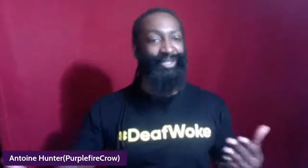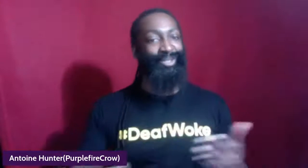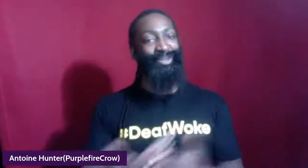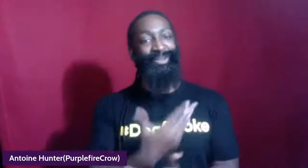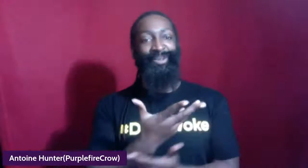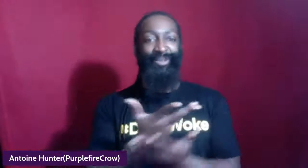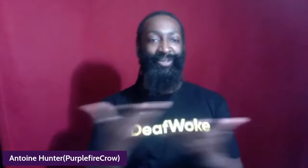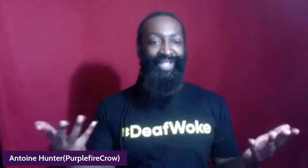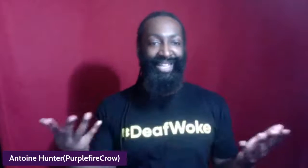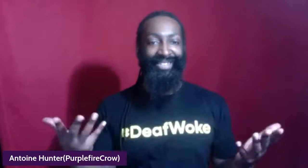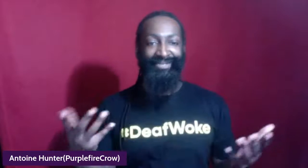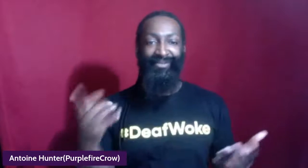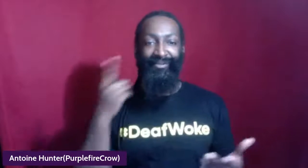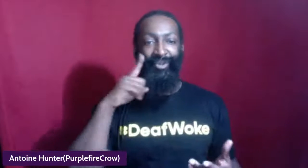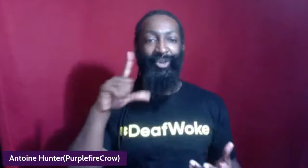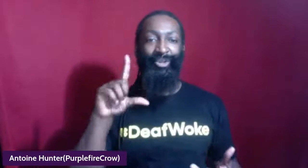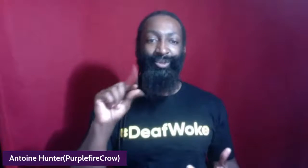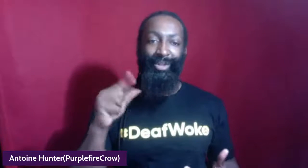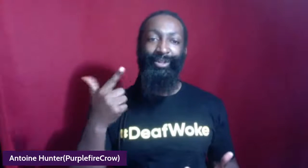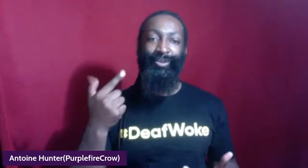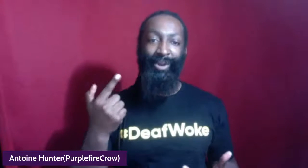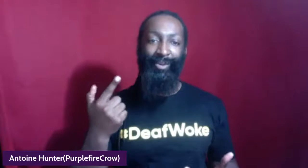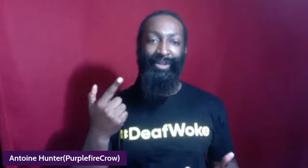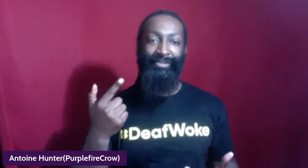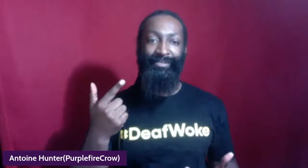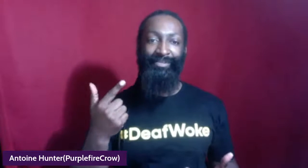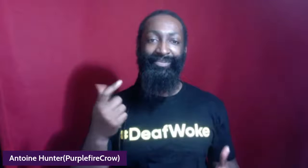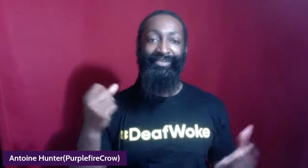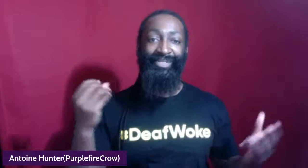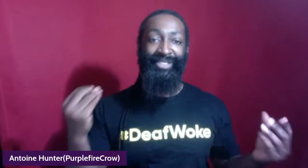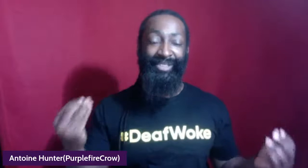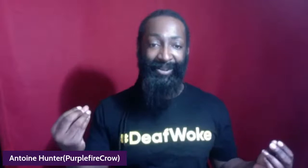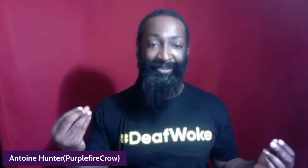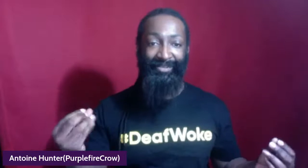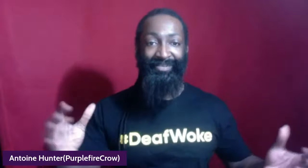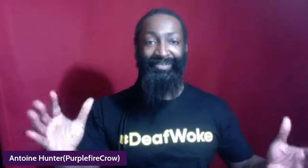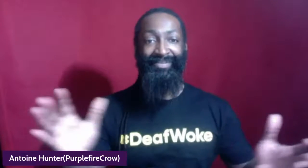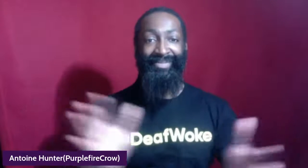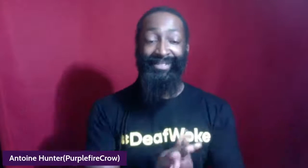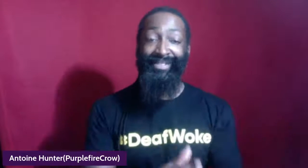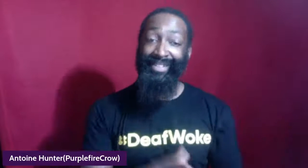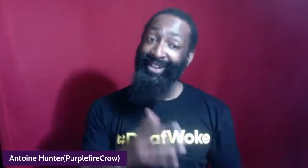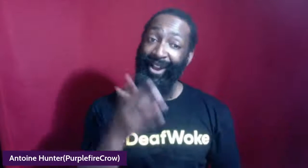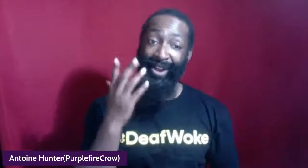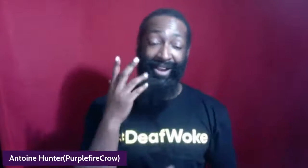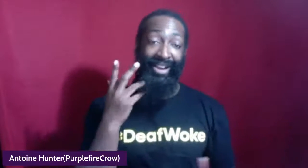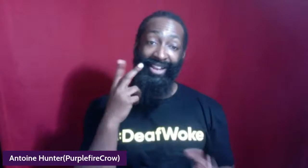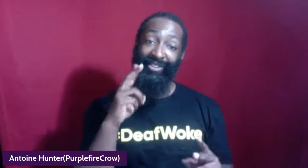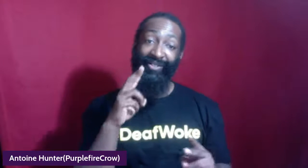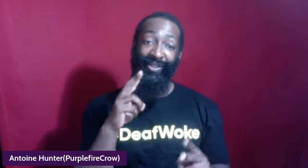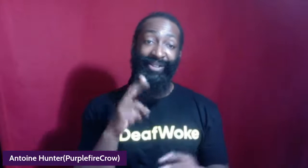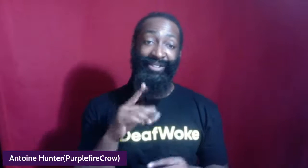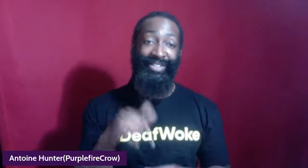You know, with the new president, it's time to bring in new things into 2021.